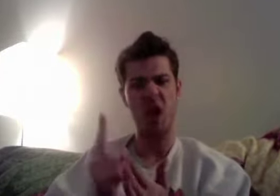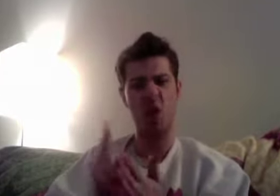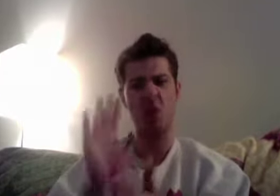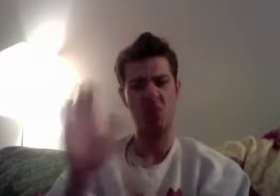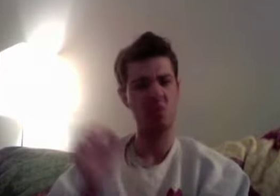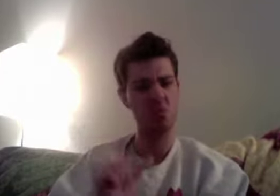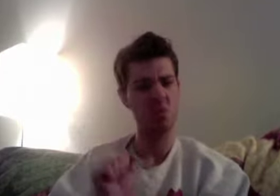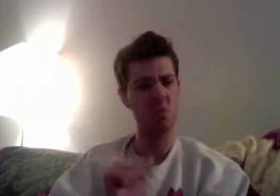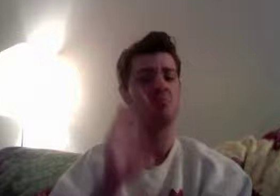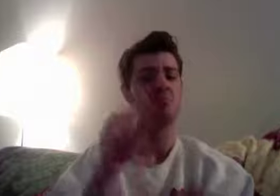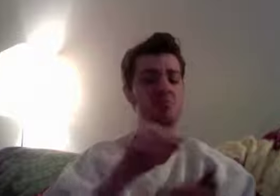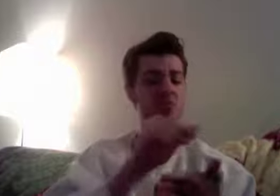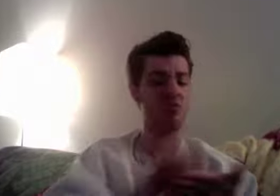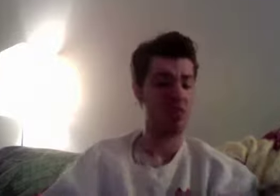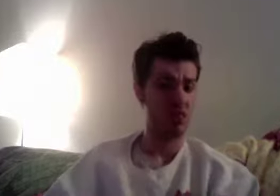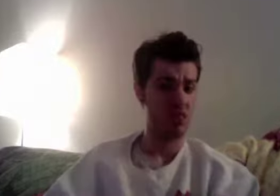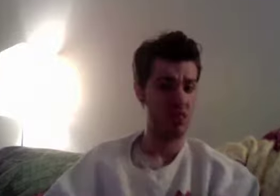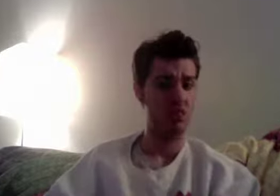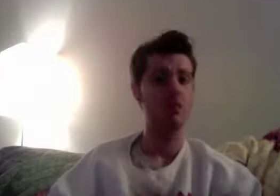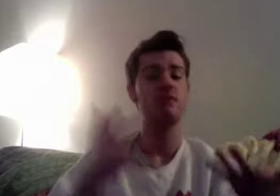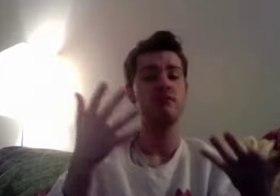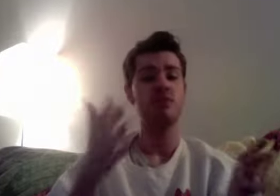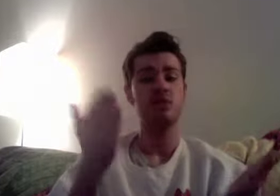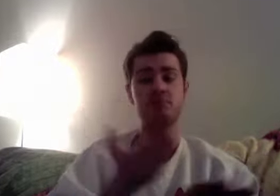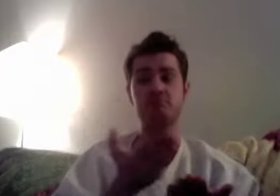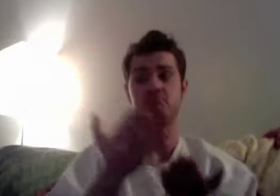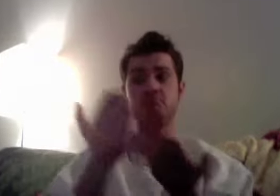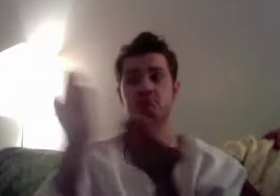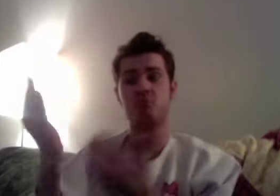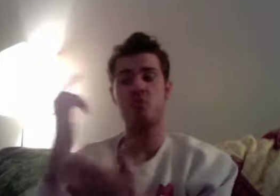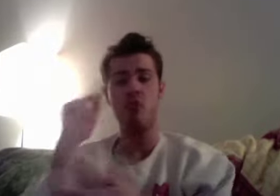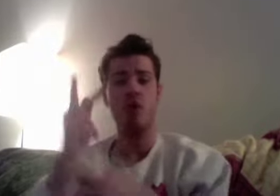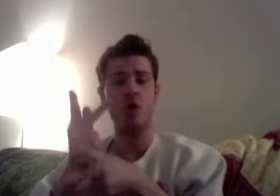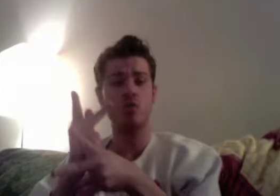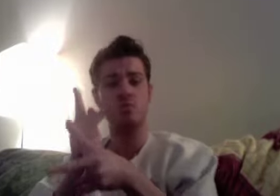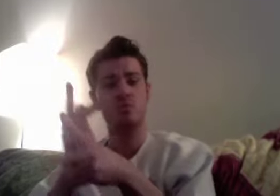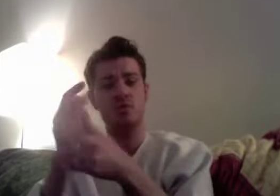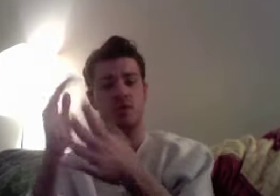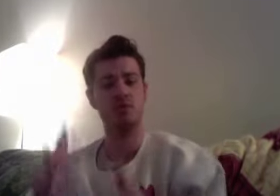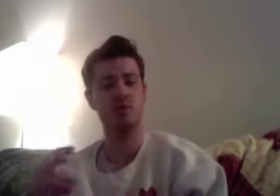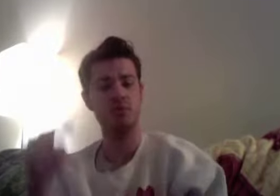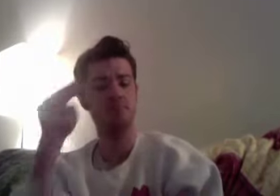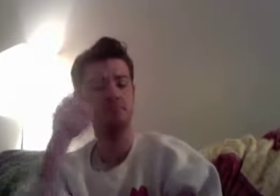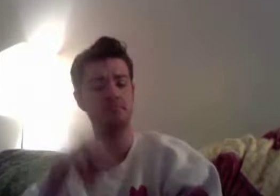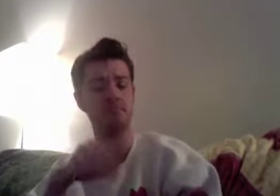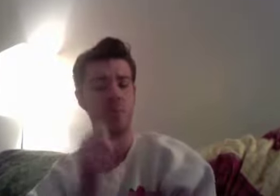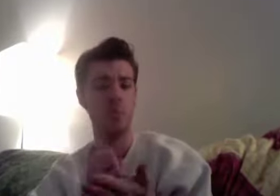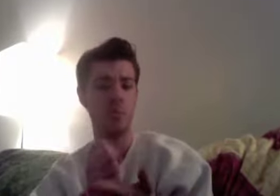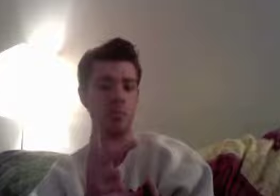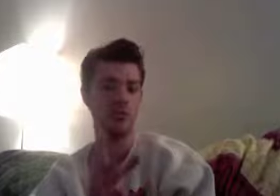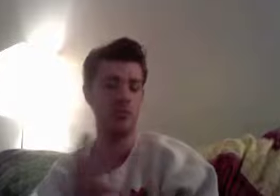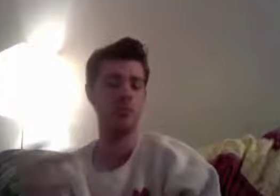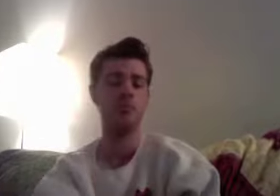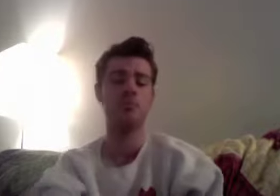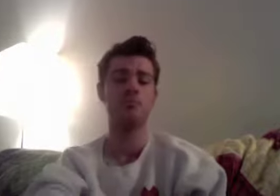authority to do so, typically the supervisor of whatever corporation or business or unit that we're talking about. After that, then,